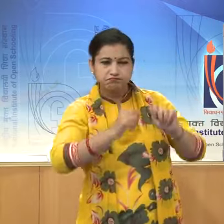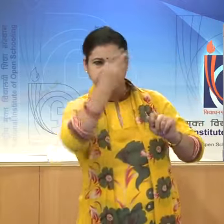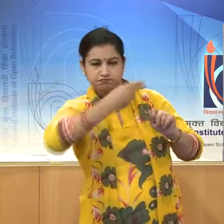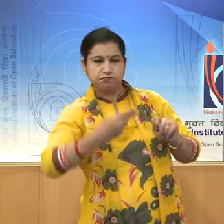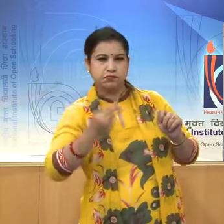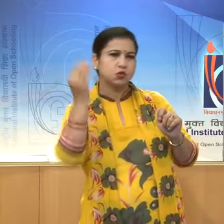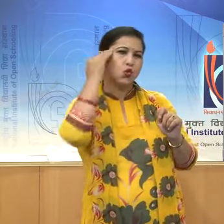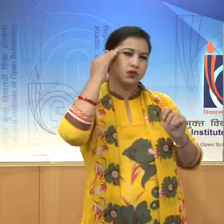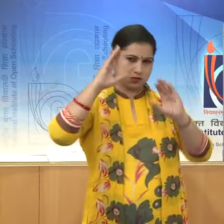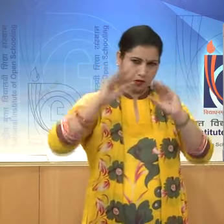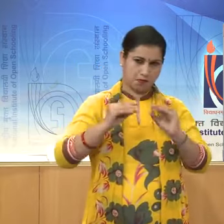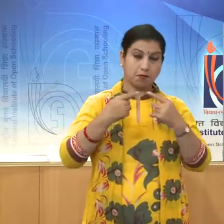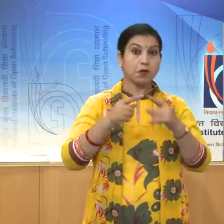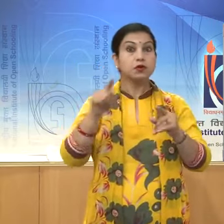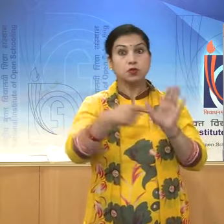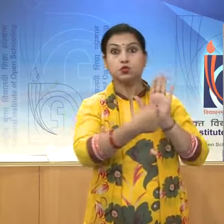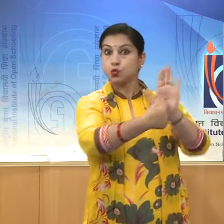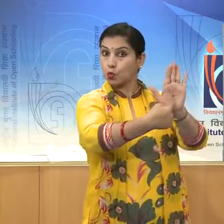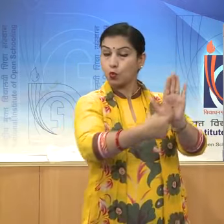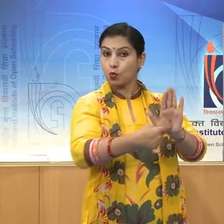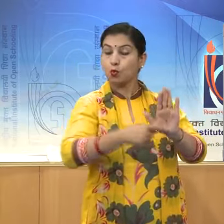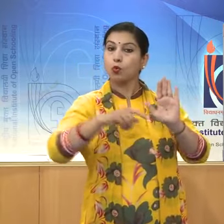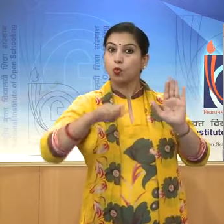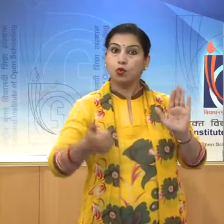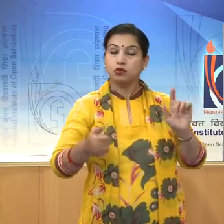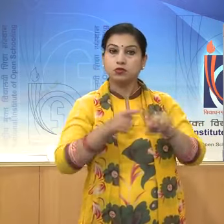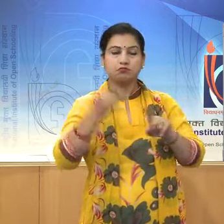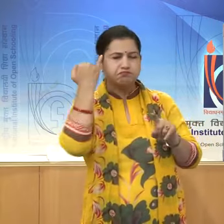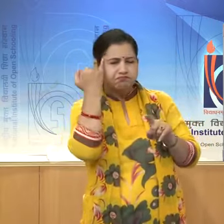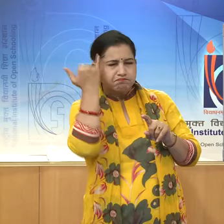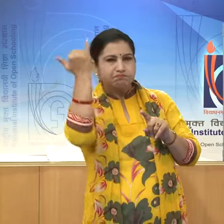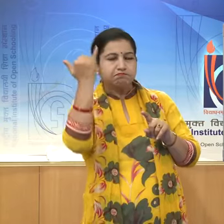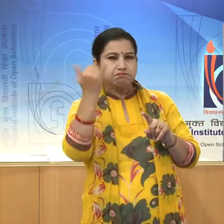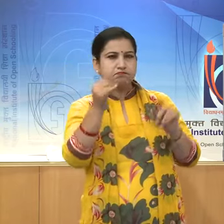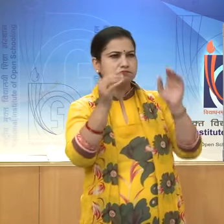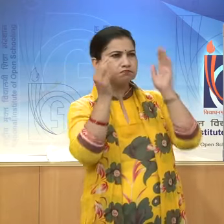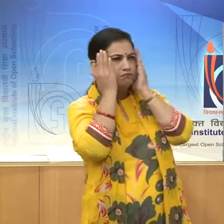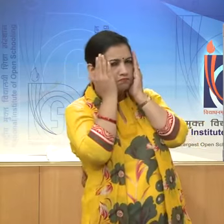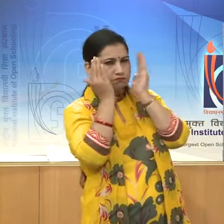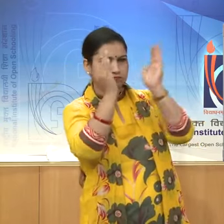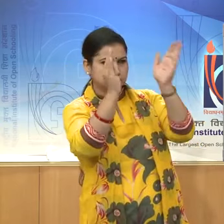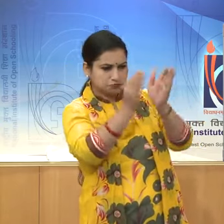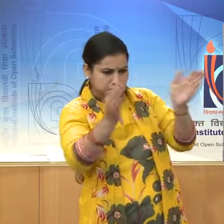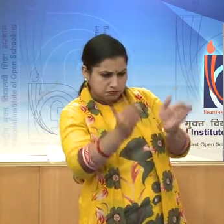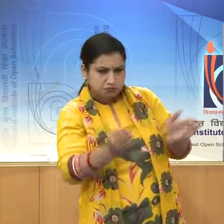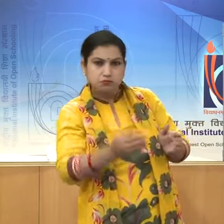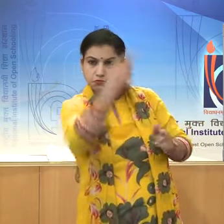anatomy knowledge, yet they show sense of scientific proportion